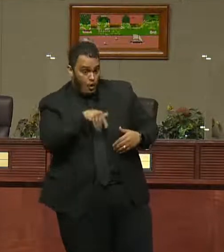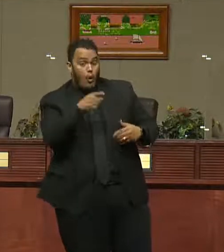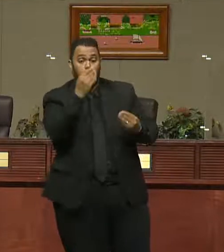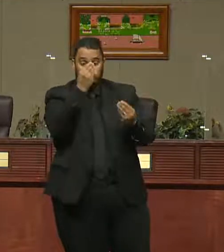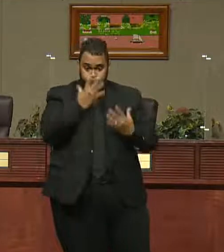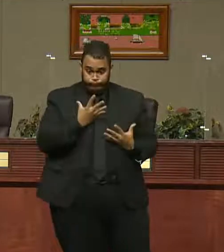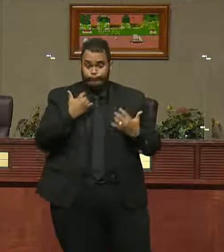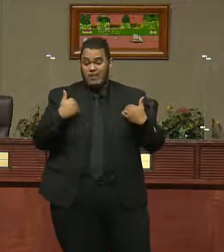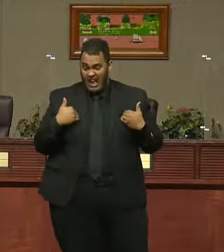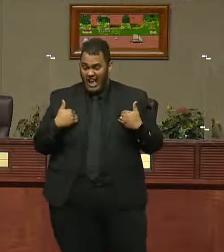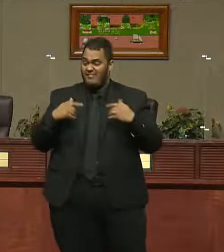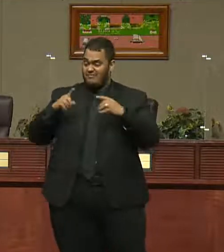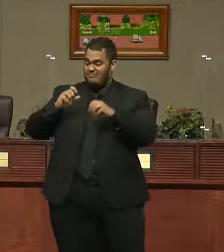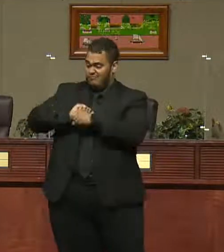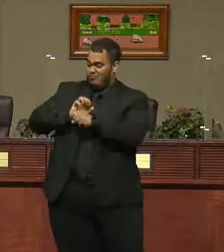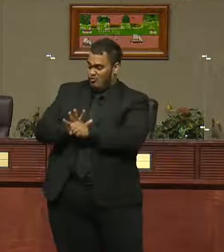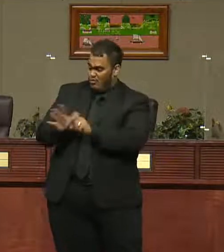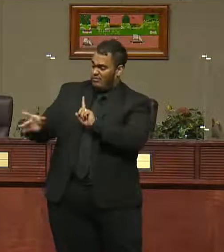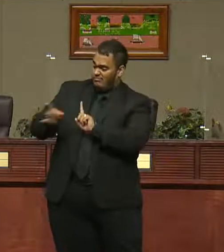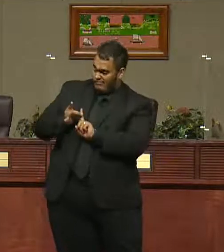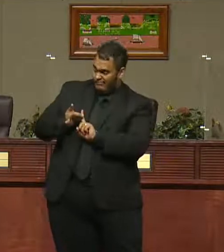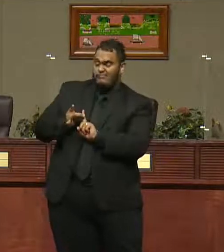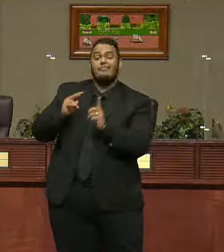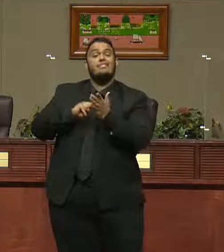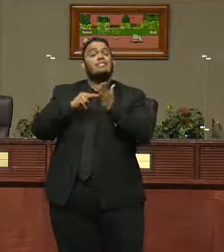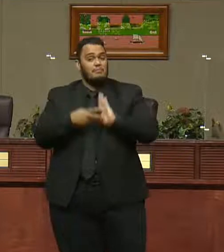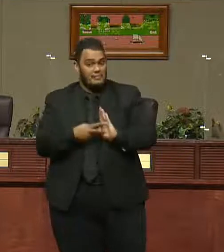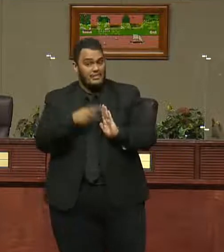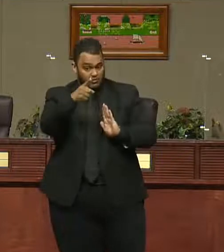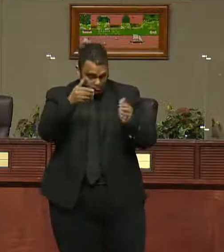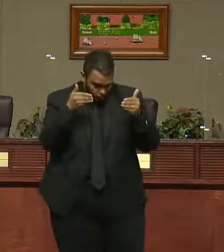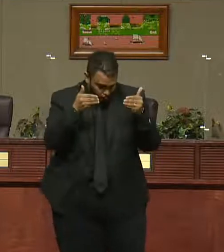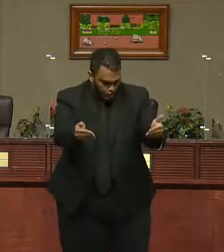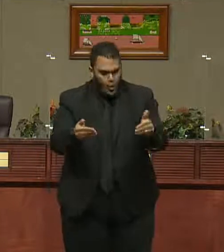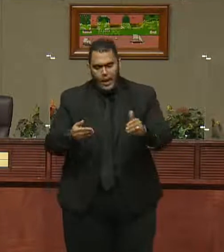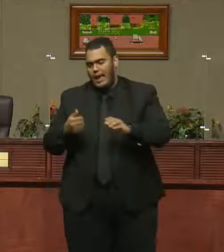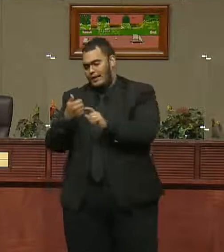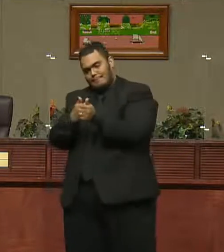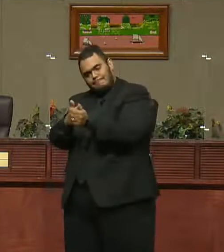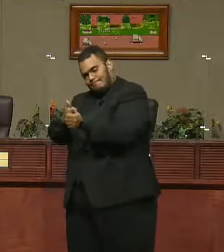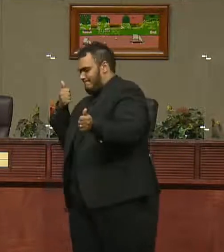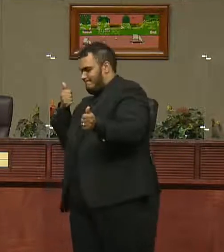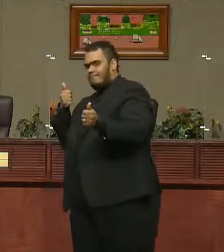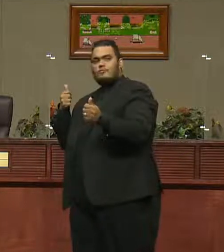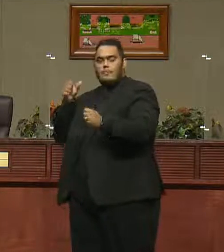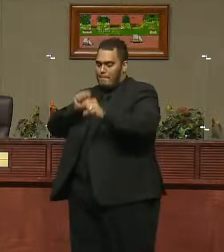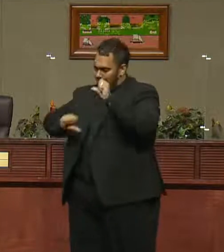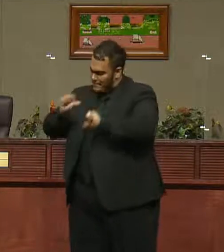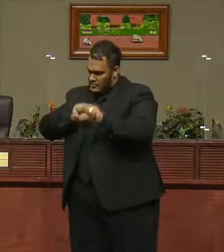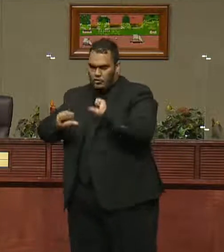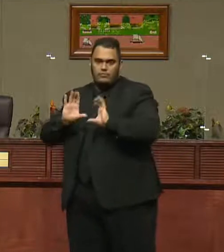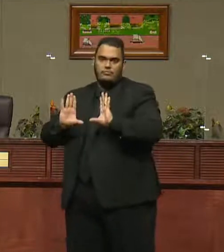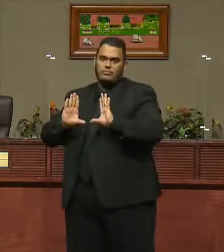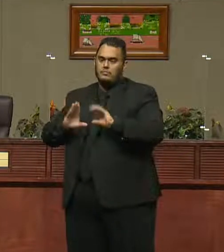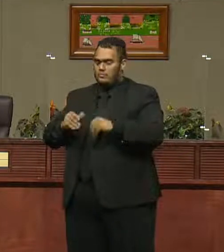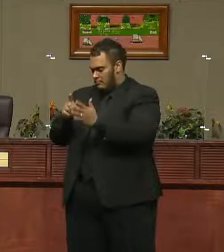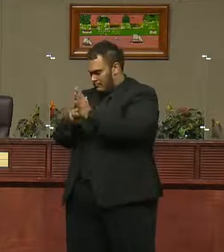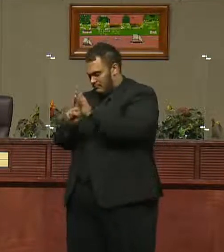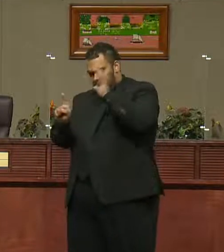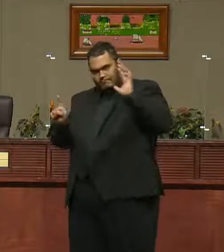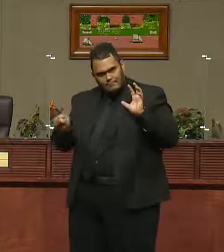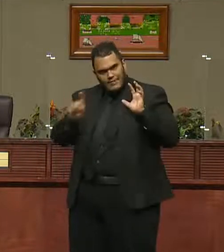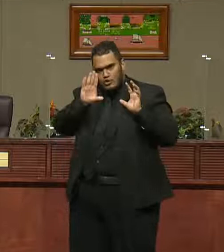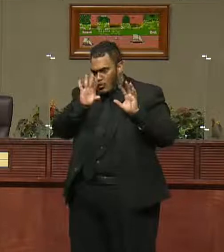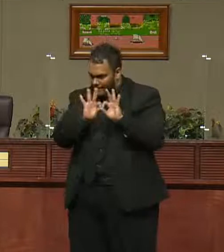test, or 10 days starting from the first day when you become sick, and as well your family members. So I mentioned